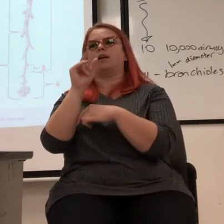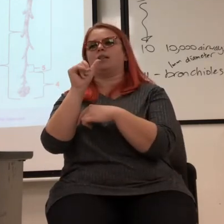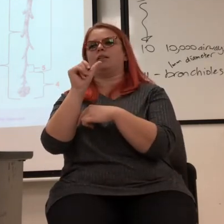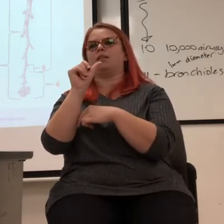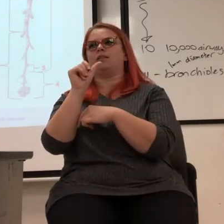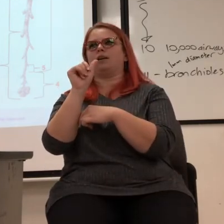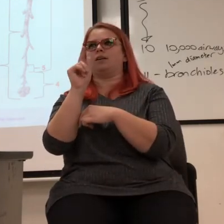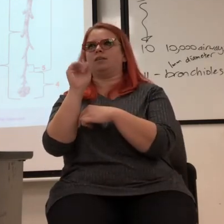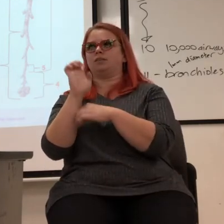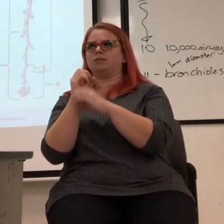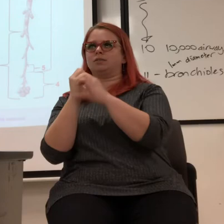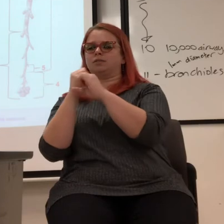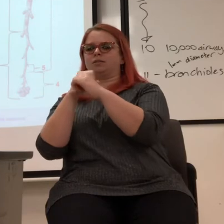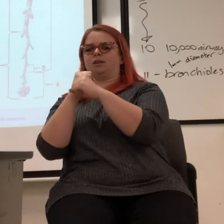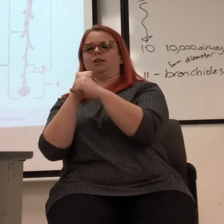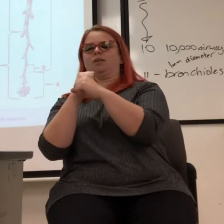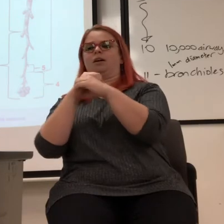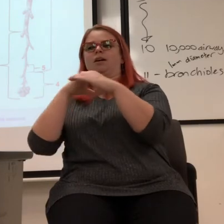bronchodilate. Yeah, question.